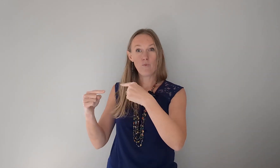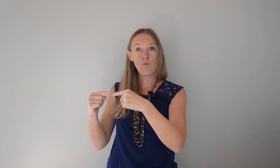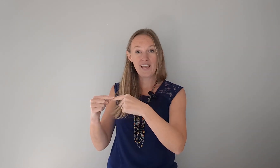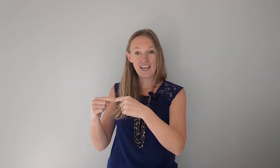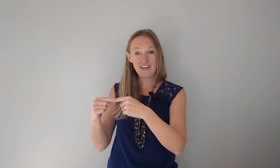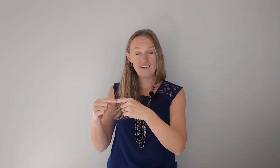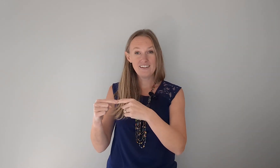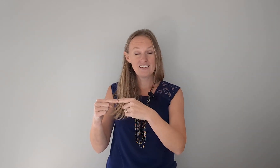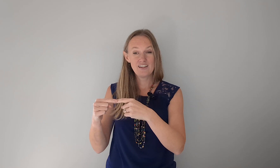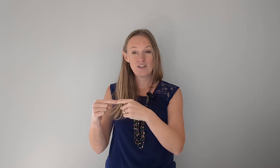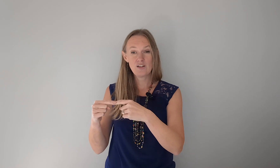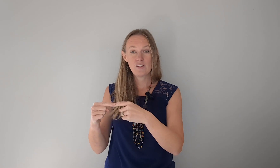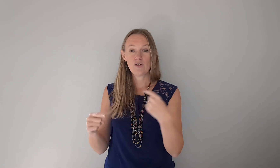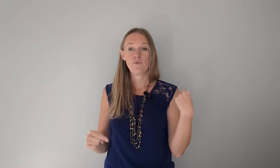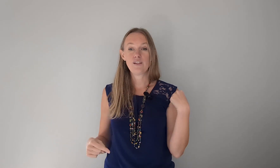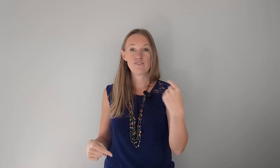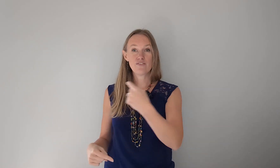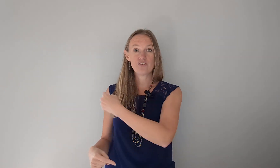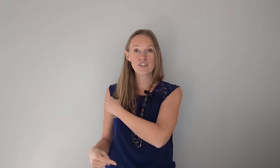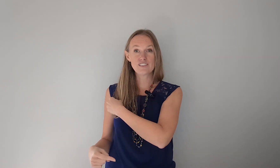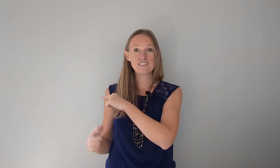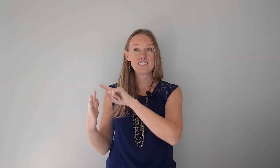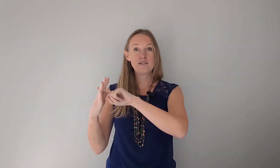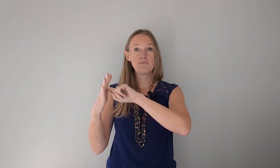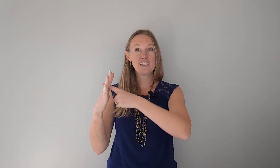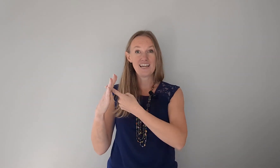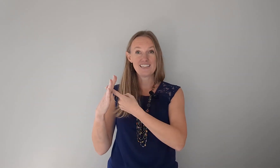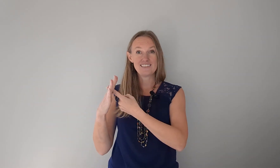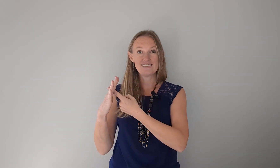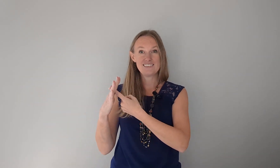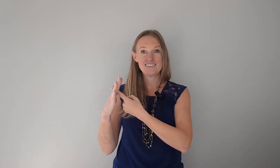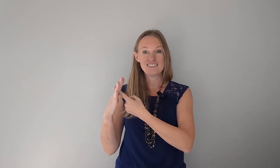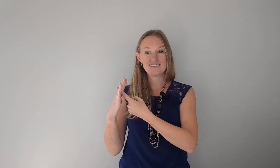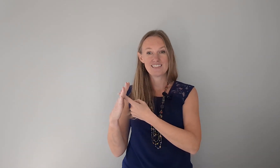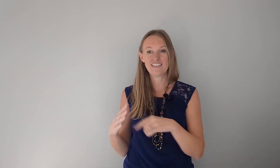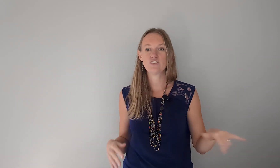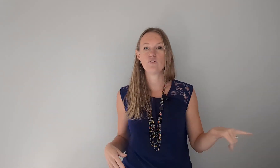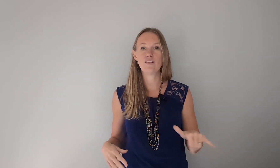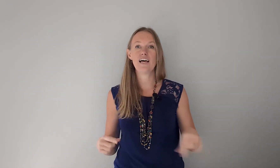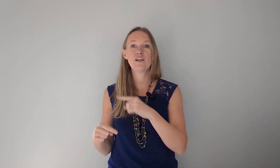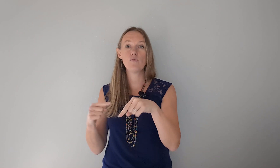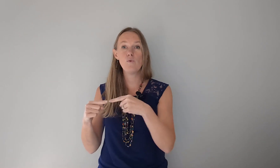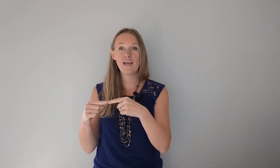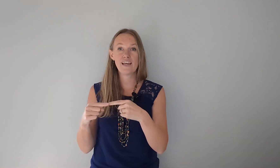than when we'd first begun. Okay, so like